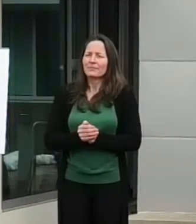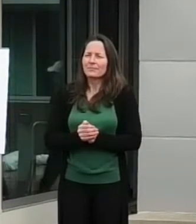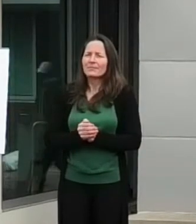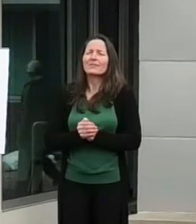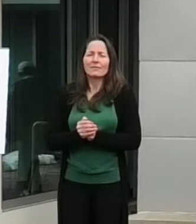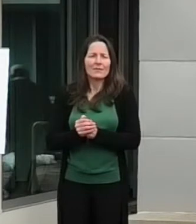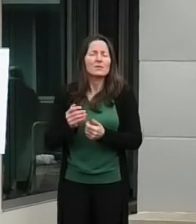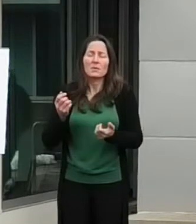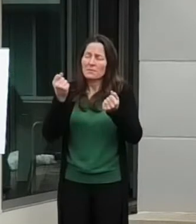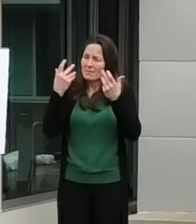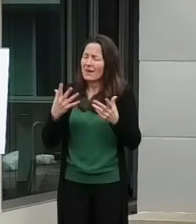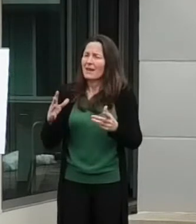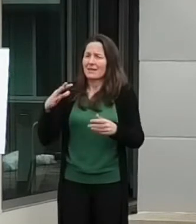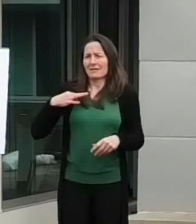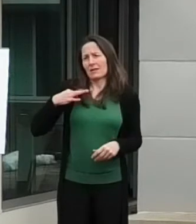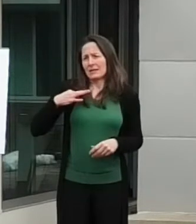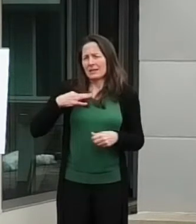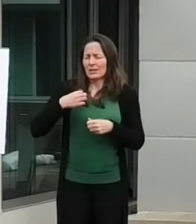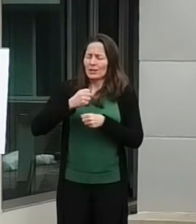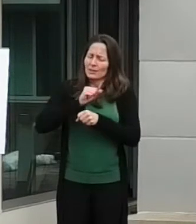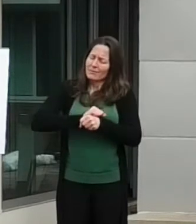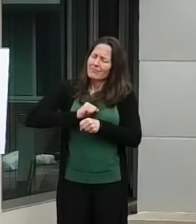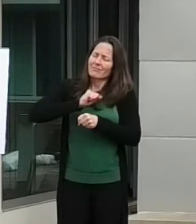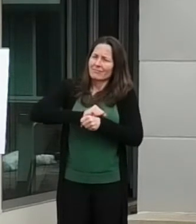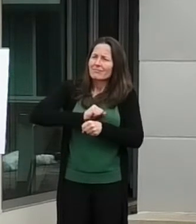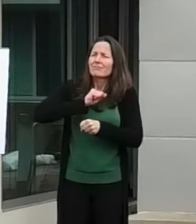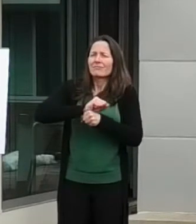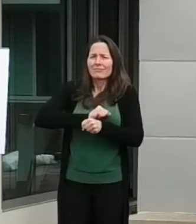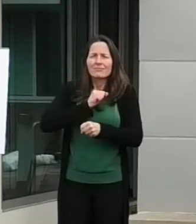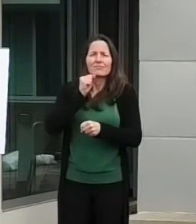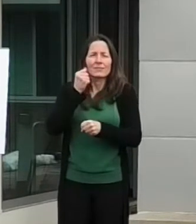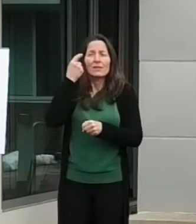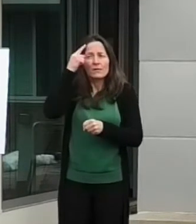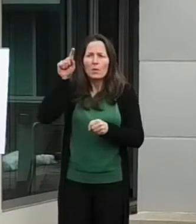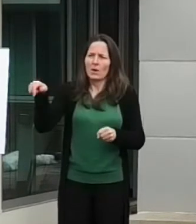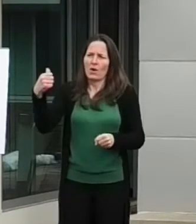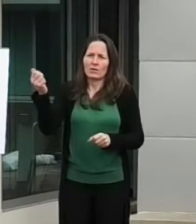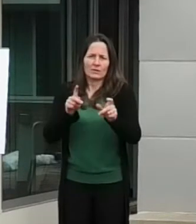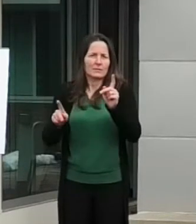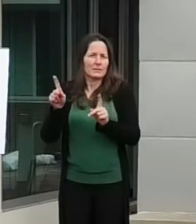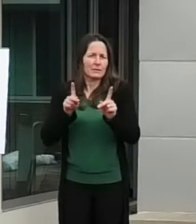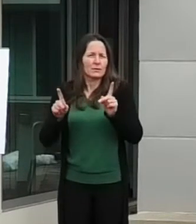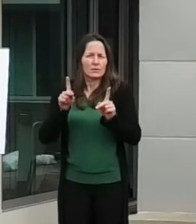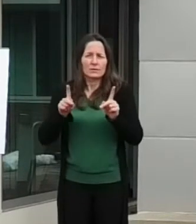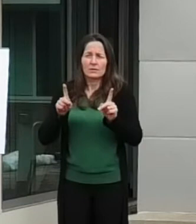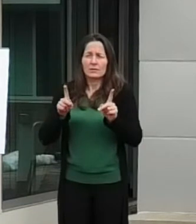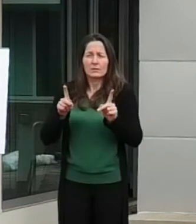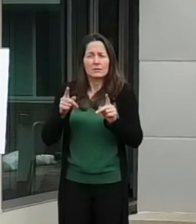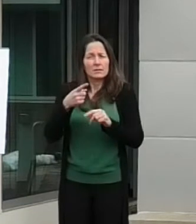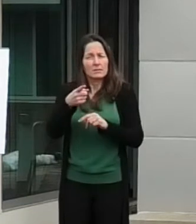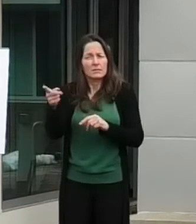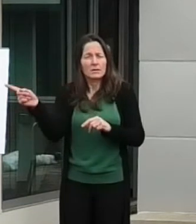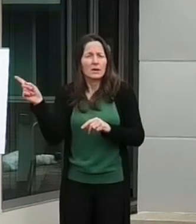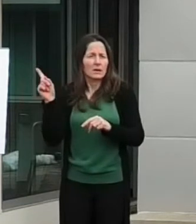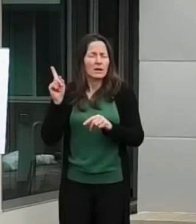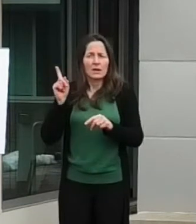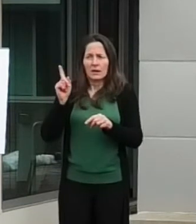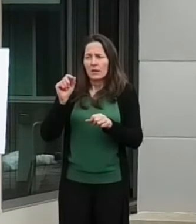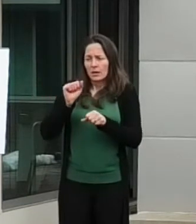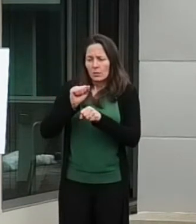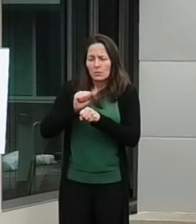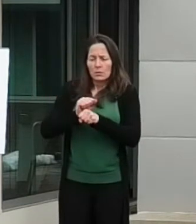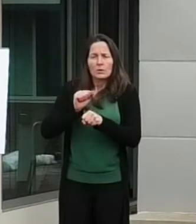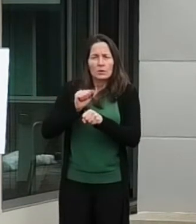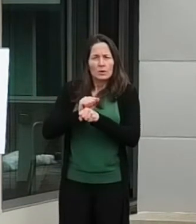at helping their neighbors with the best intentions of contributing to others. They do this work in conditions where both the giver